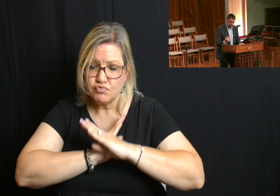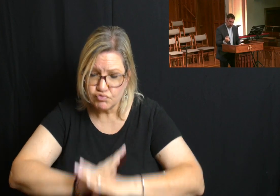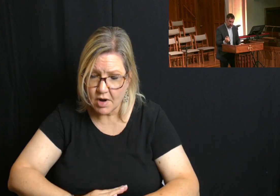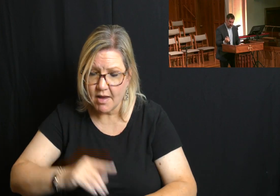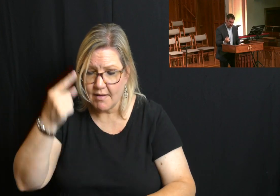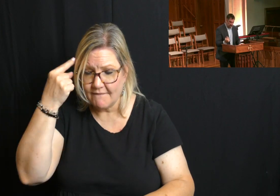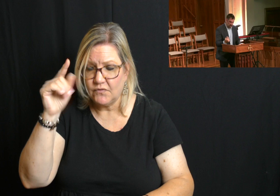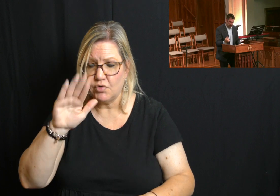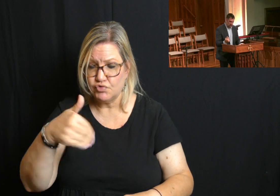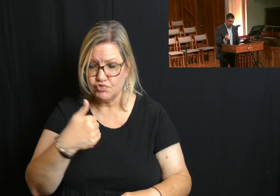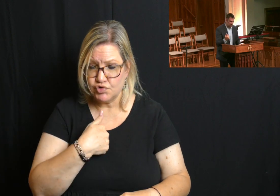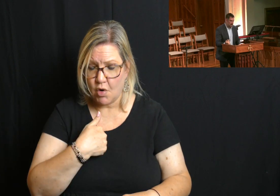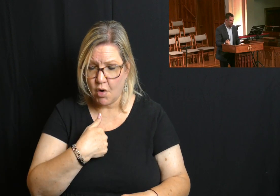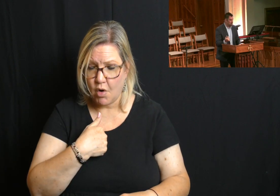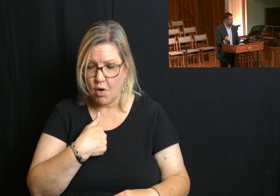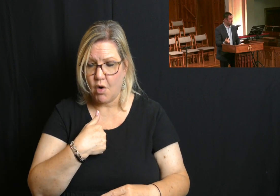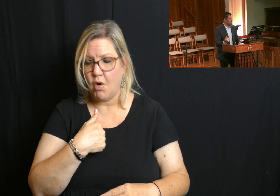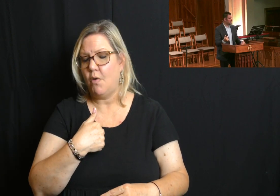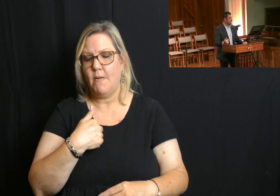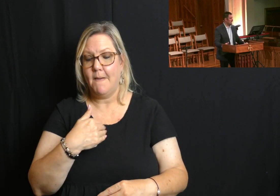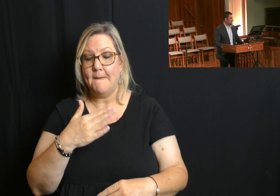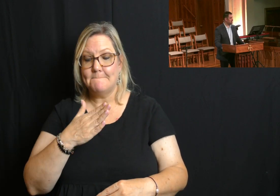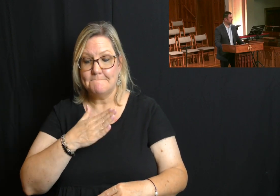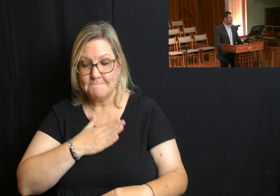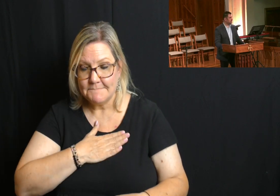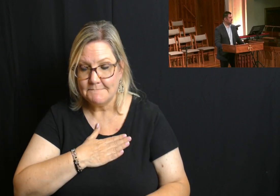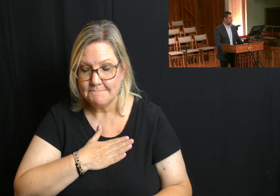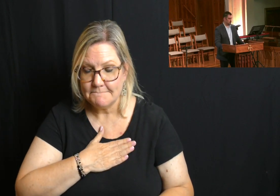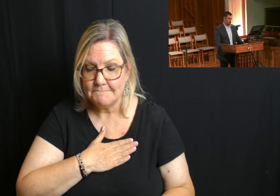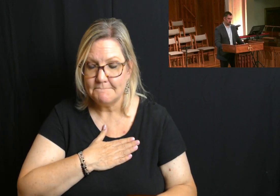my yoke is easy, and my burden is light."